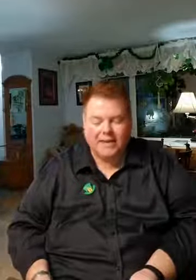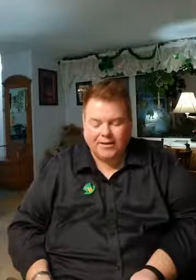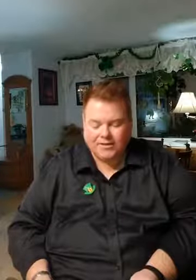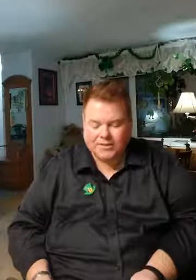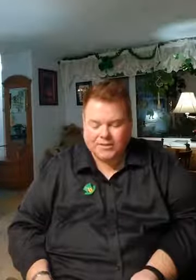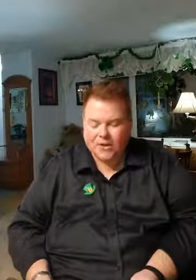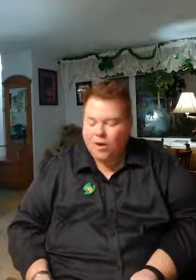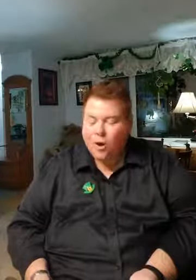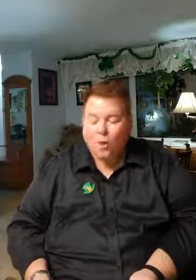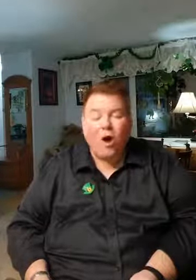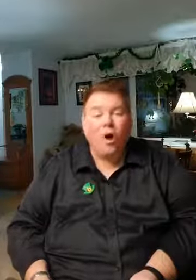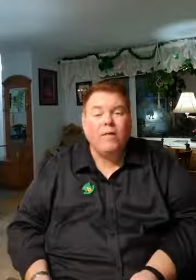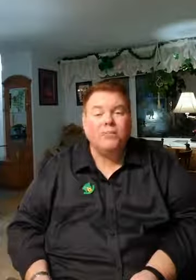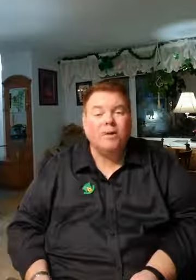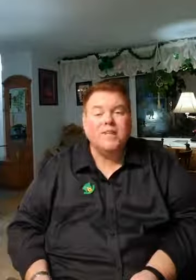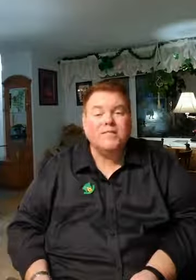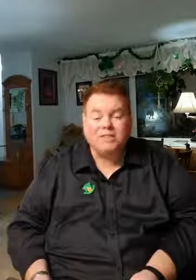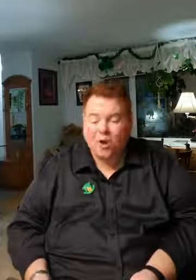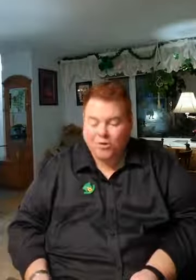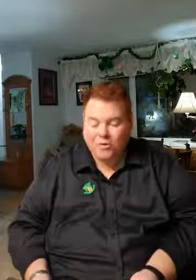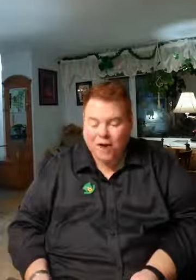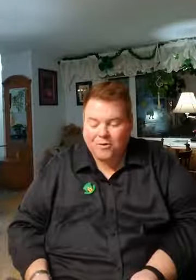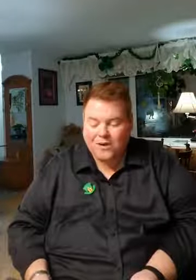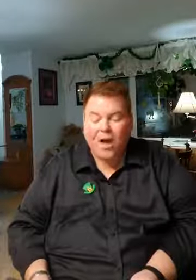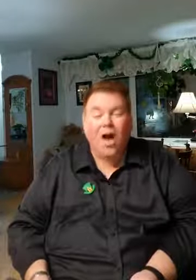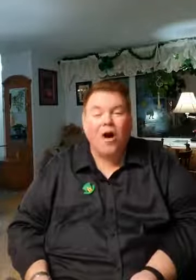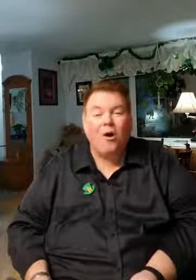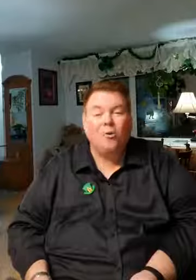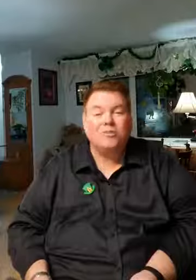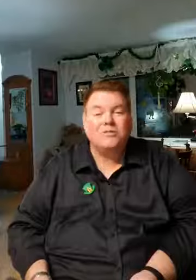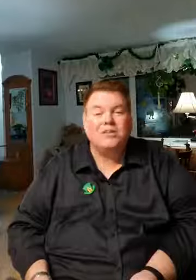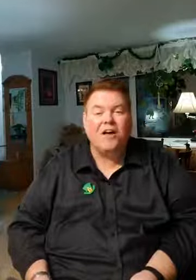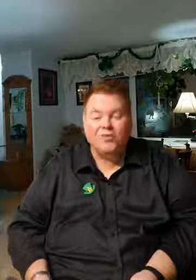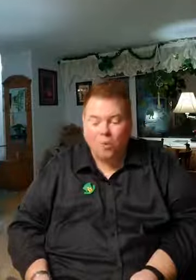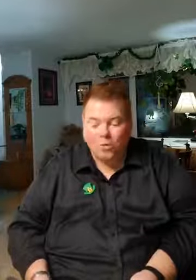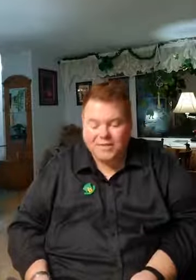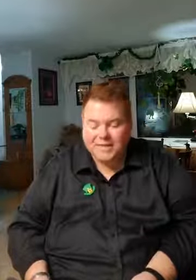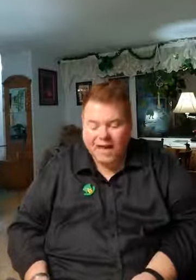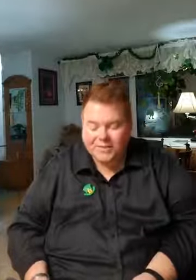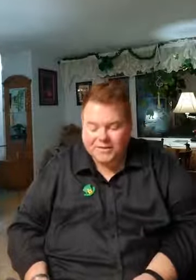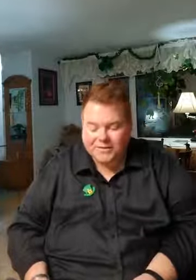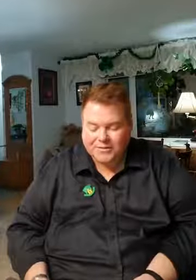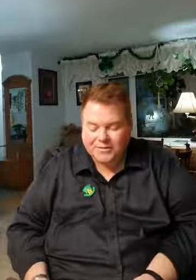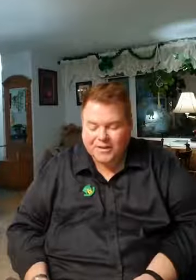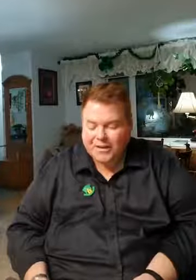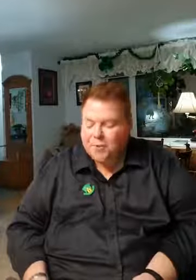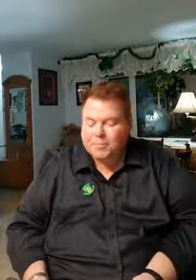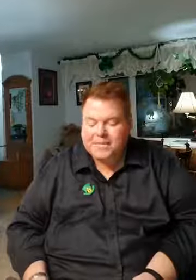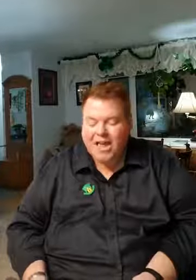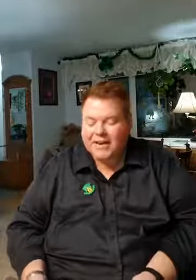hills, when all at once I saw a crowd, a host of golden daffodils, beside the